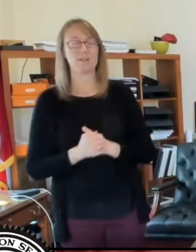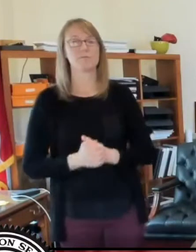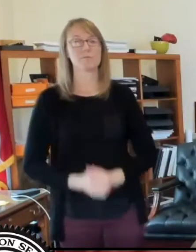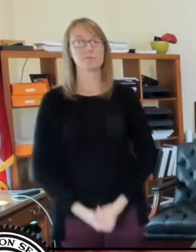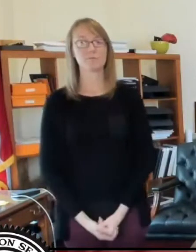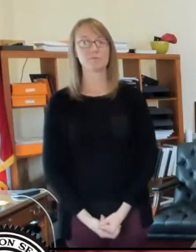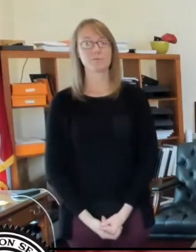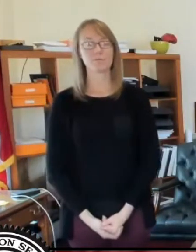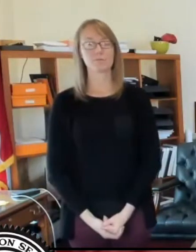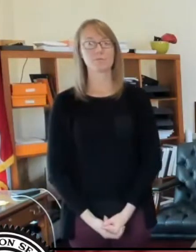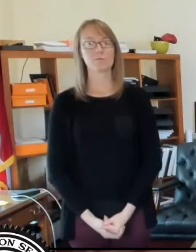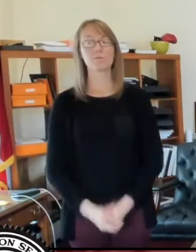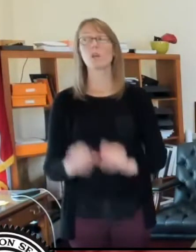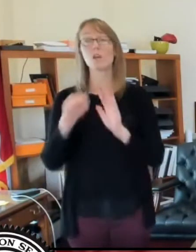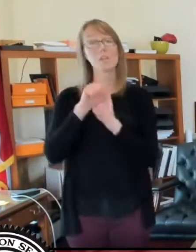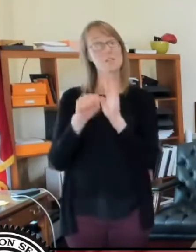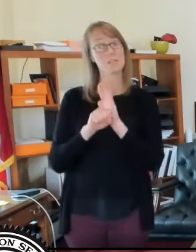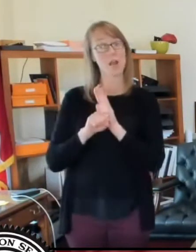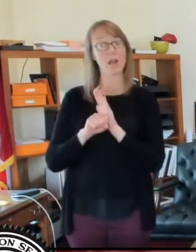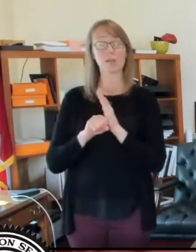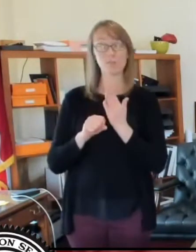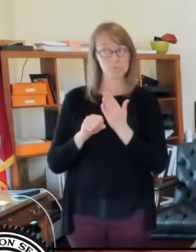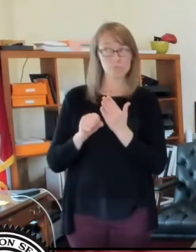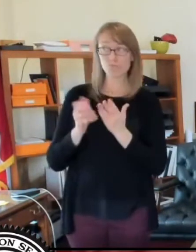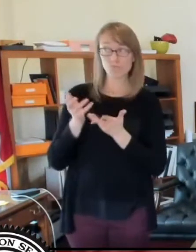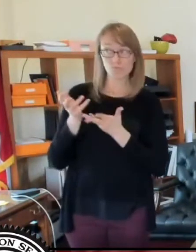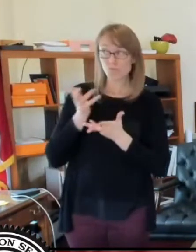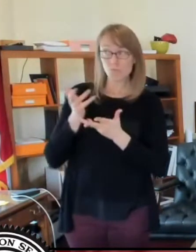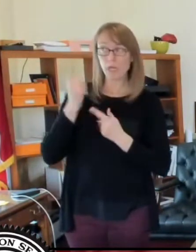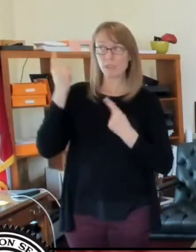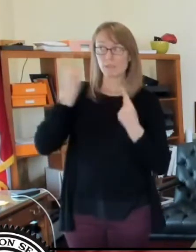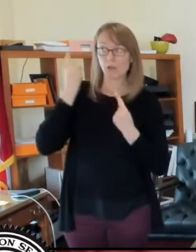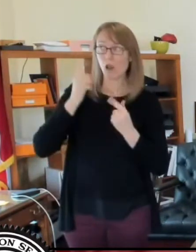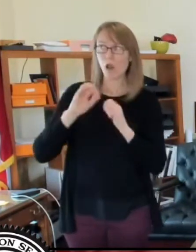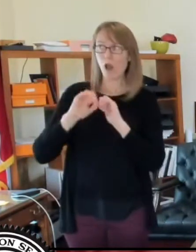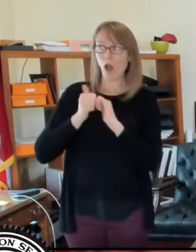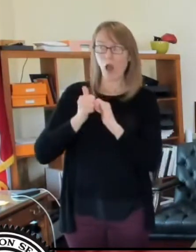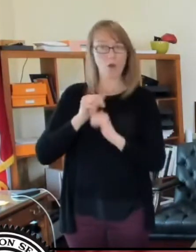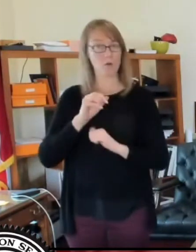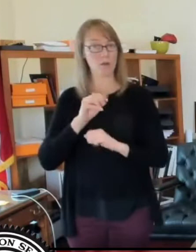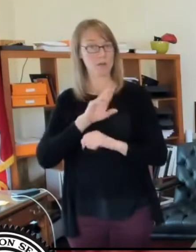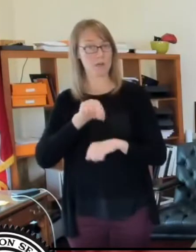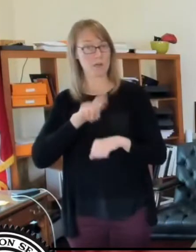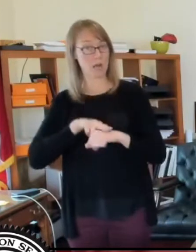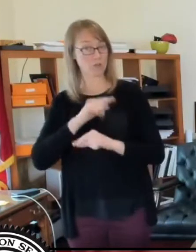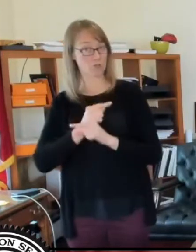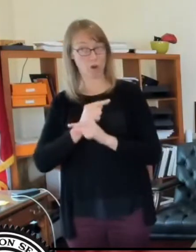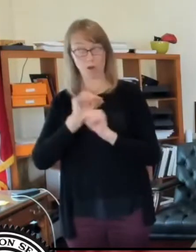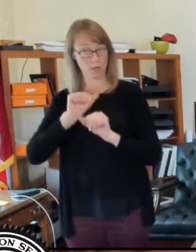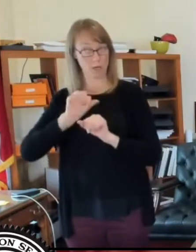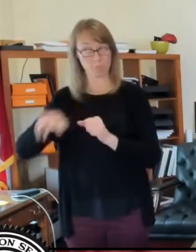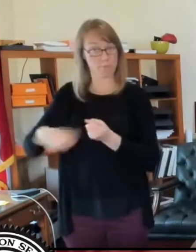from the National Guard, if that becomes necessary, and